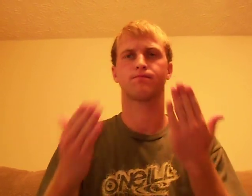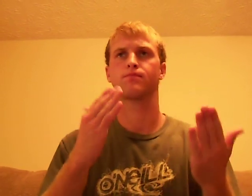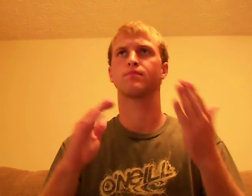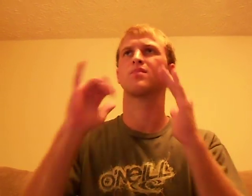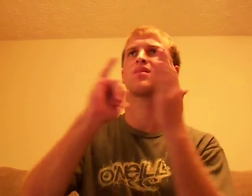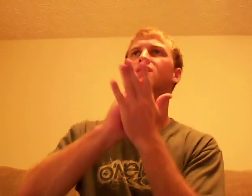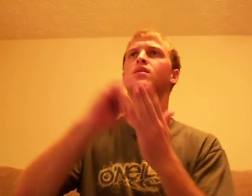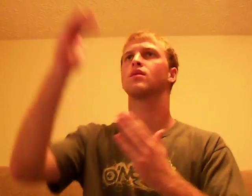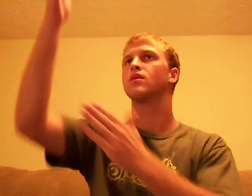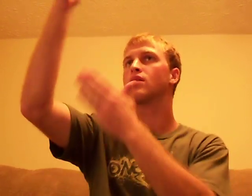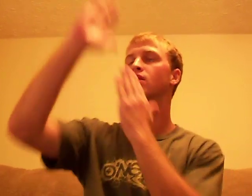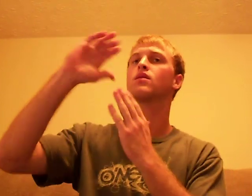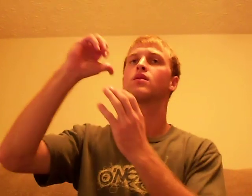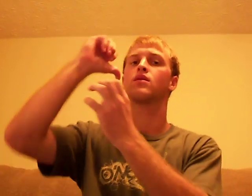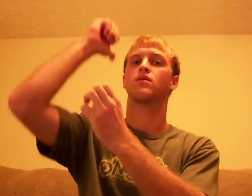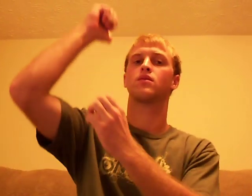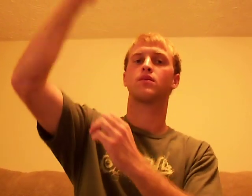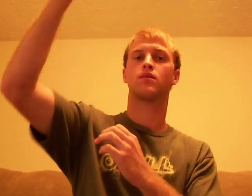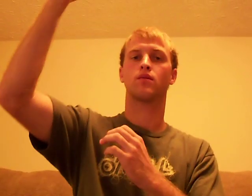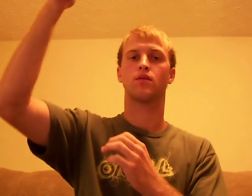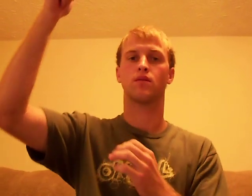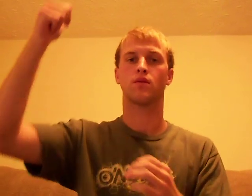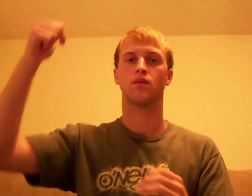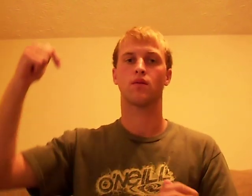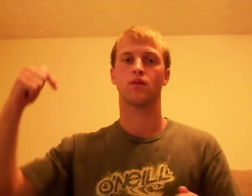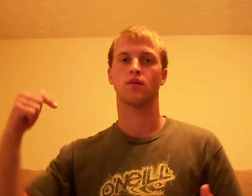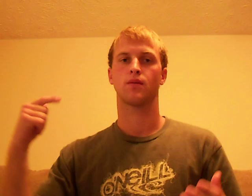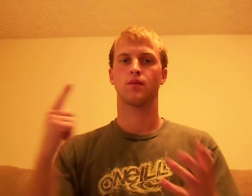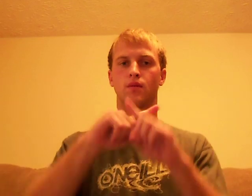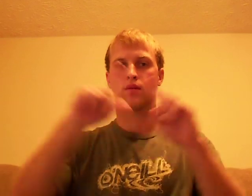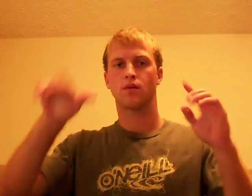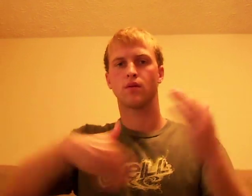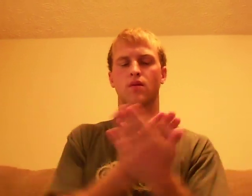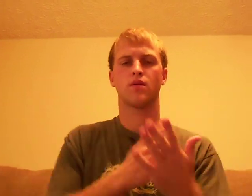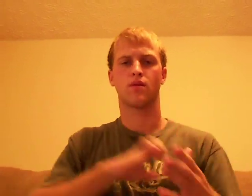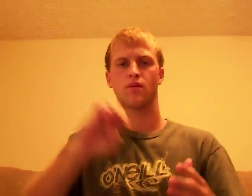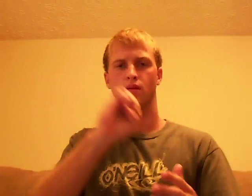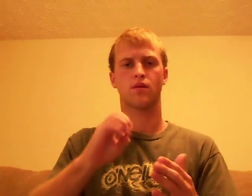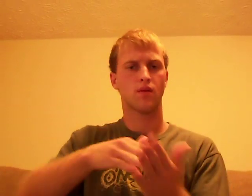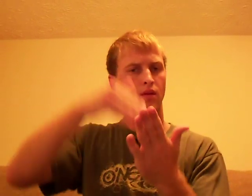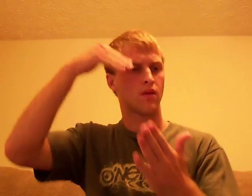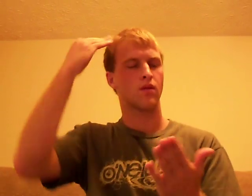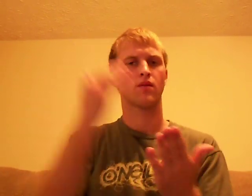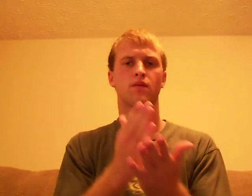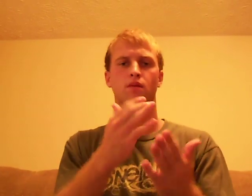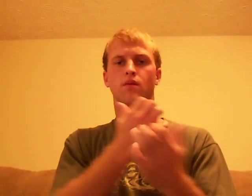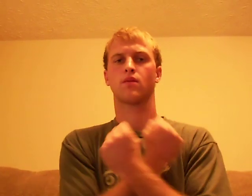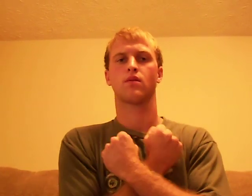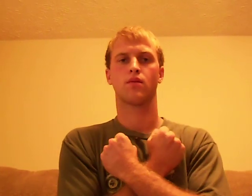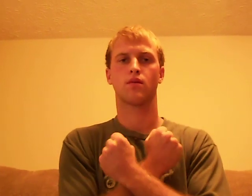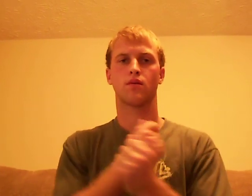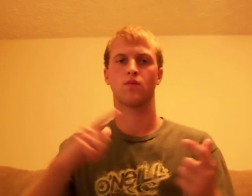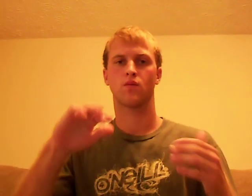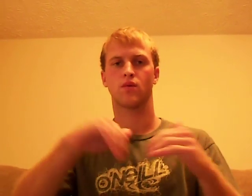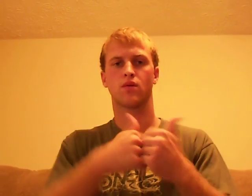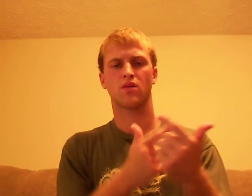Maybe there's a God above. All I've ever learned from love was how to